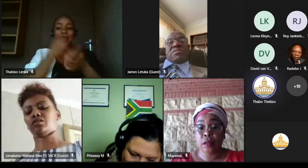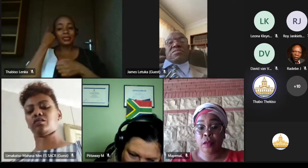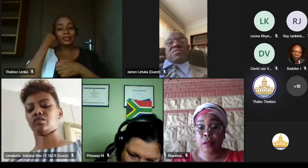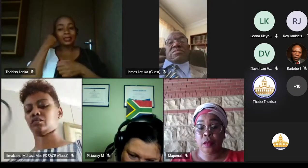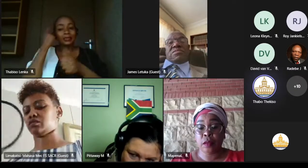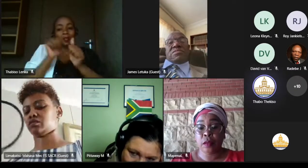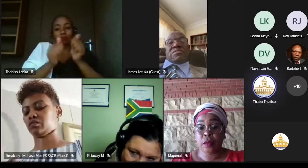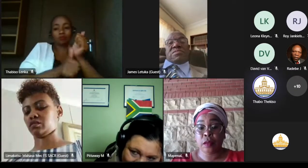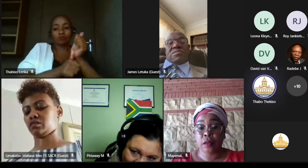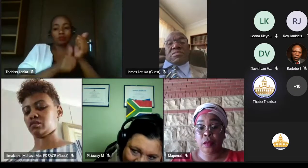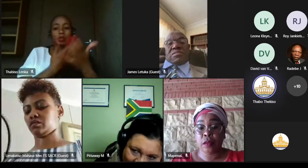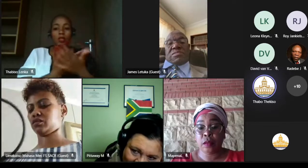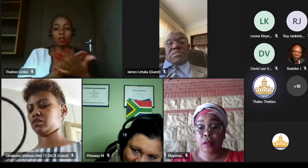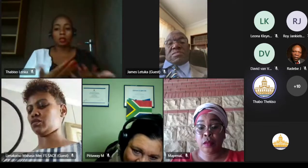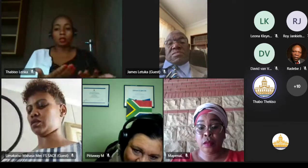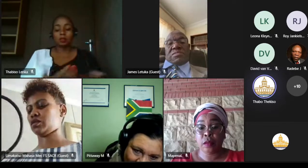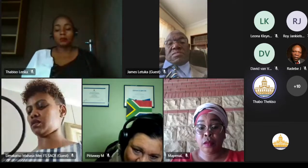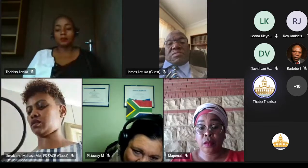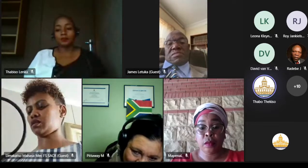secretary, Ndate Matshaka.